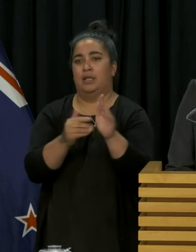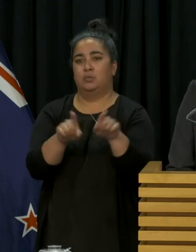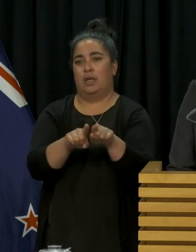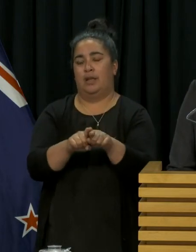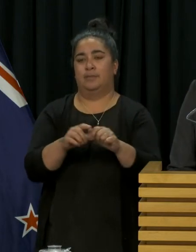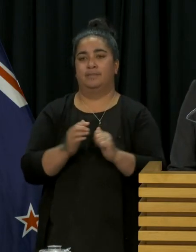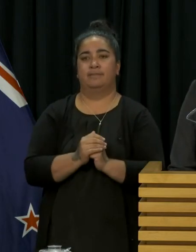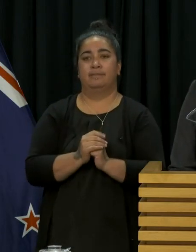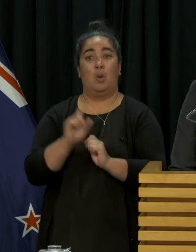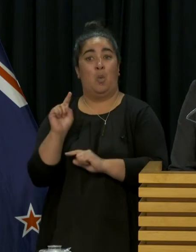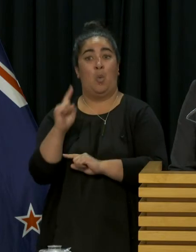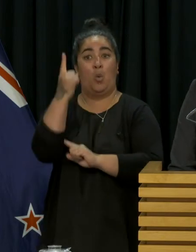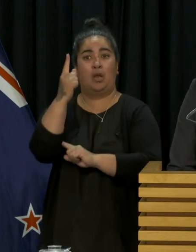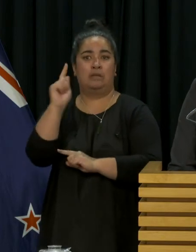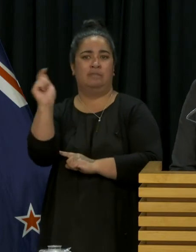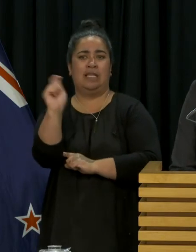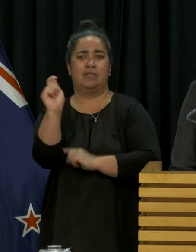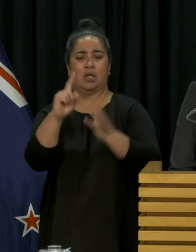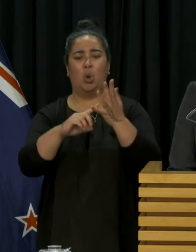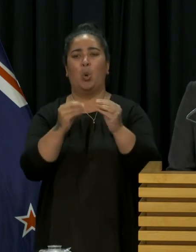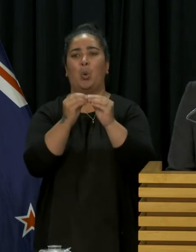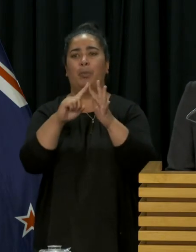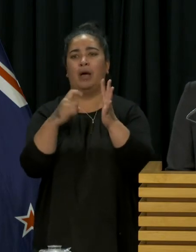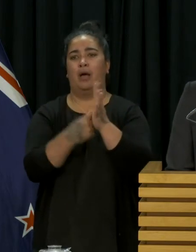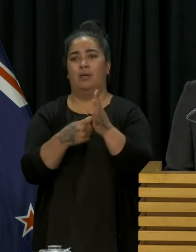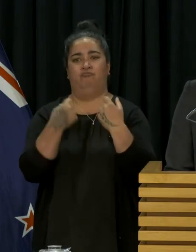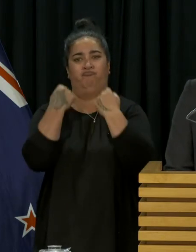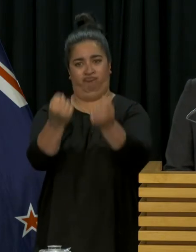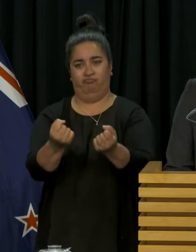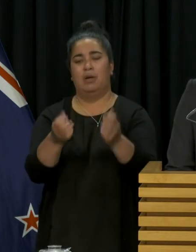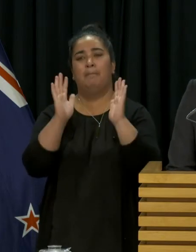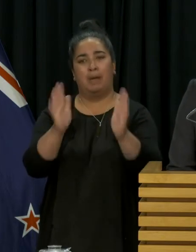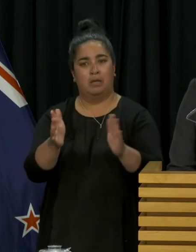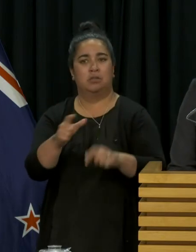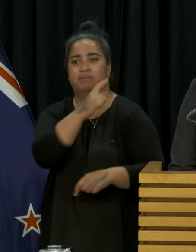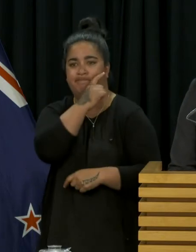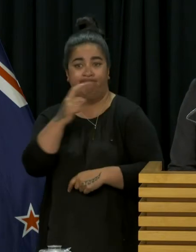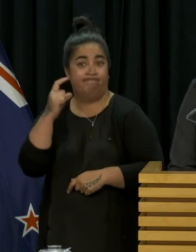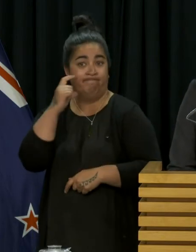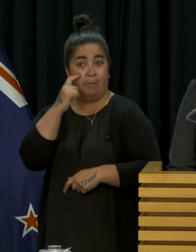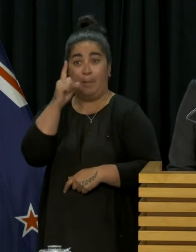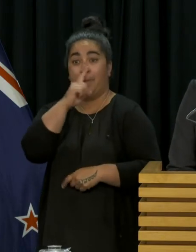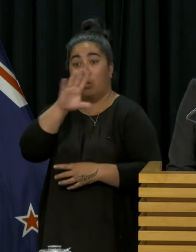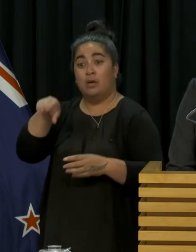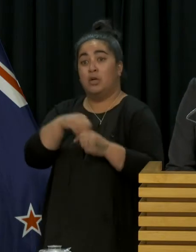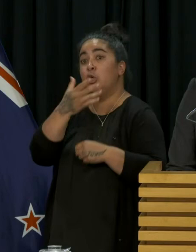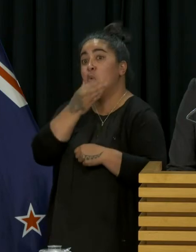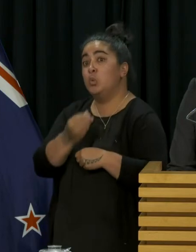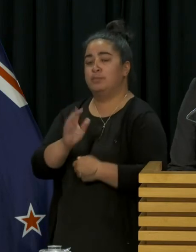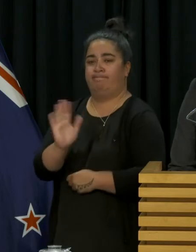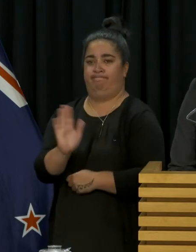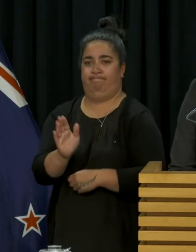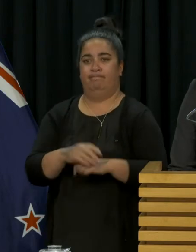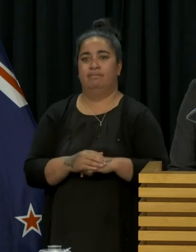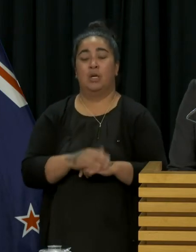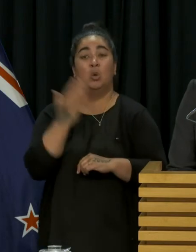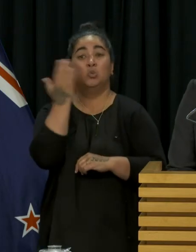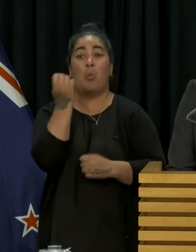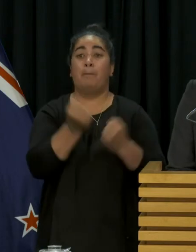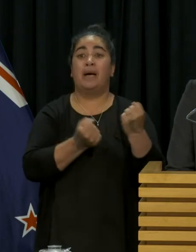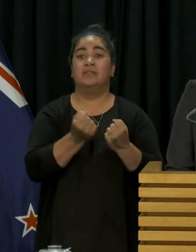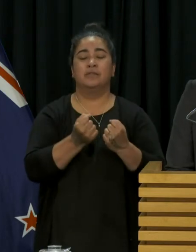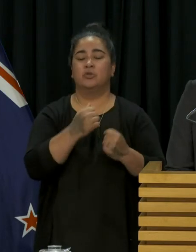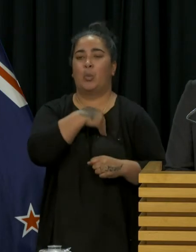in Auckland will have to wear them, but their passengers will not. School buses will be exempt, as will charter